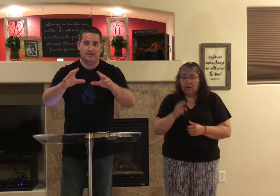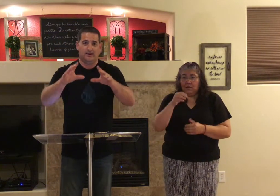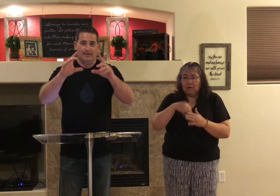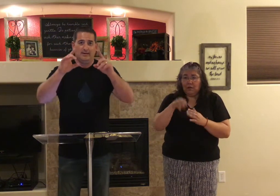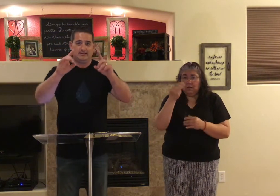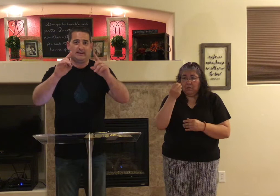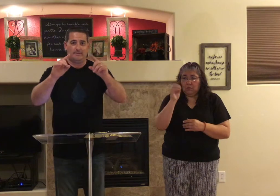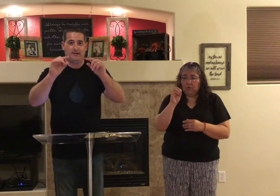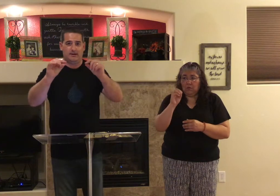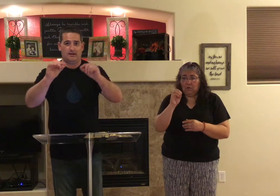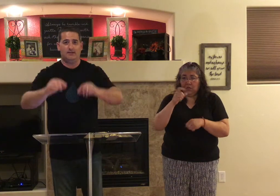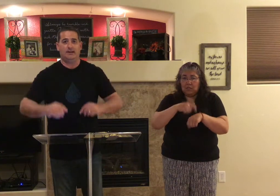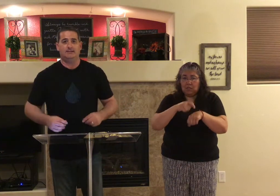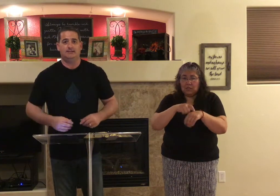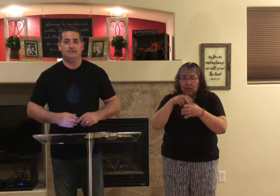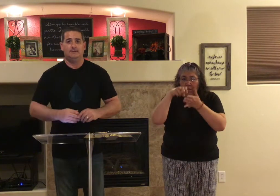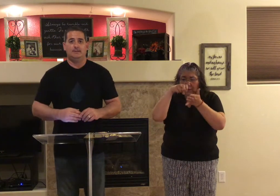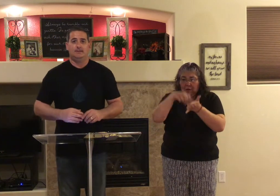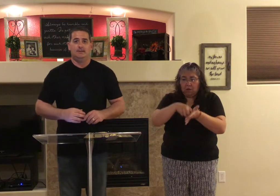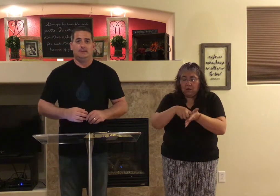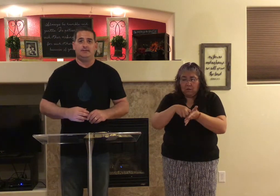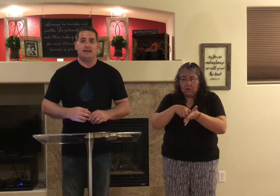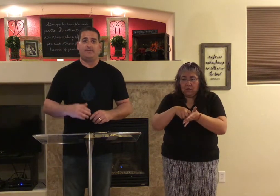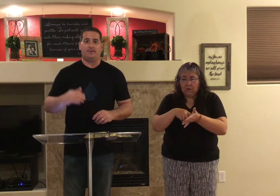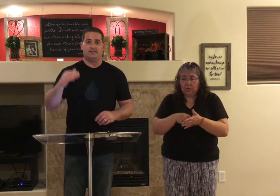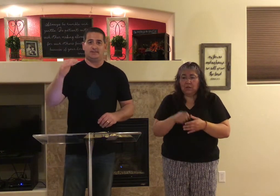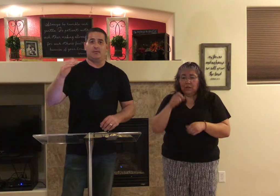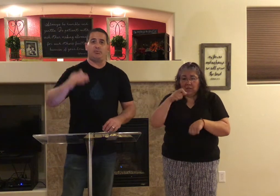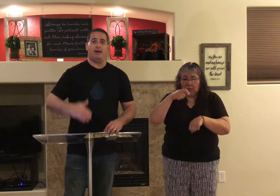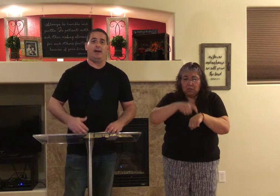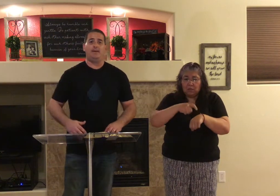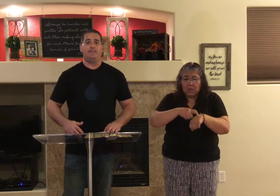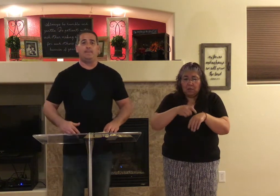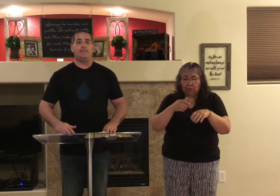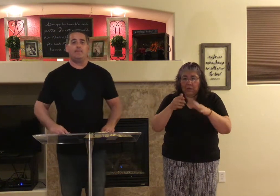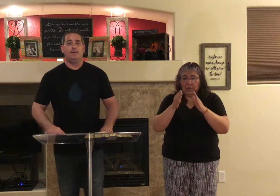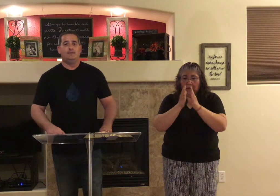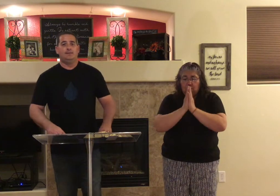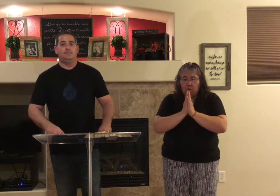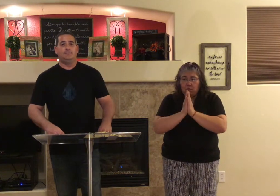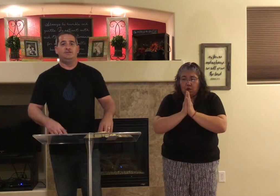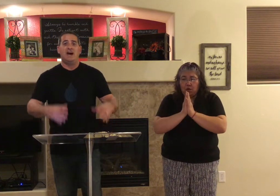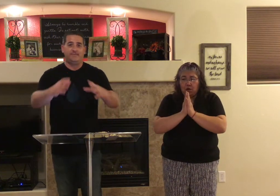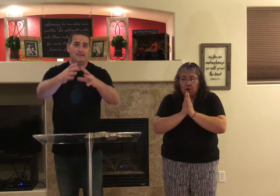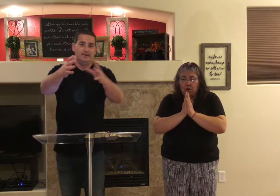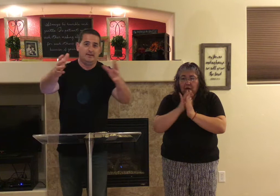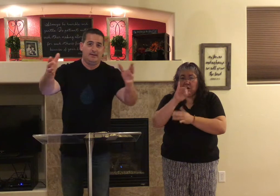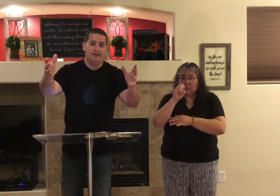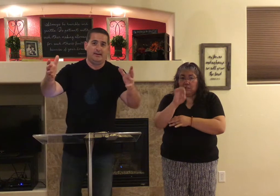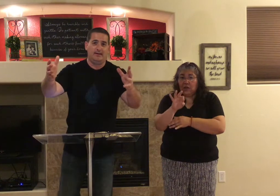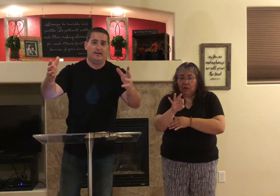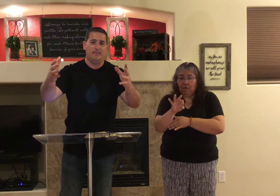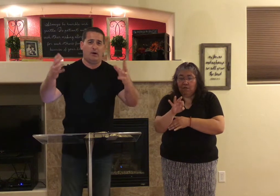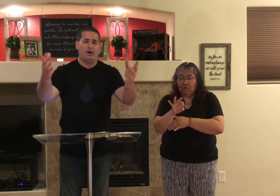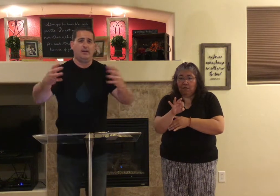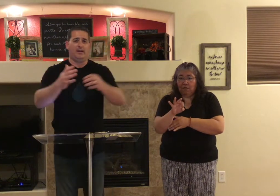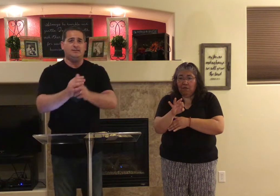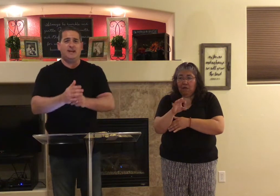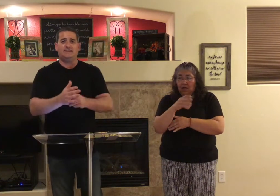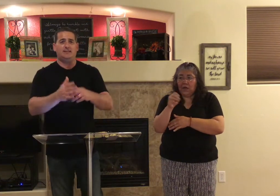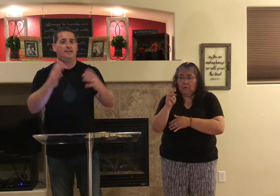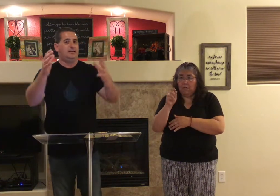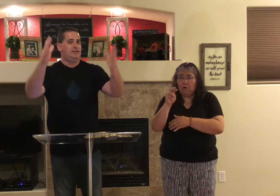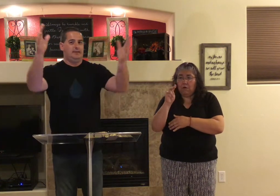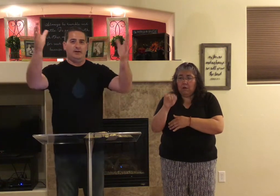Missouri, it's time to get on our knees. It's time for us to start praying. Jeff and Marnie